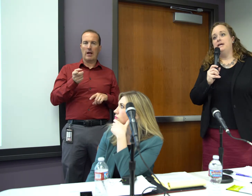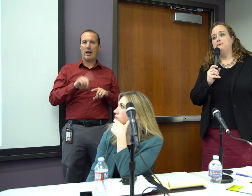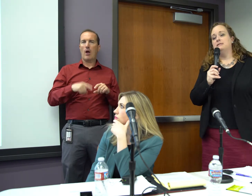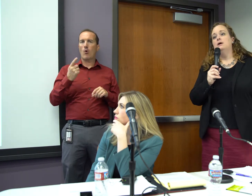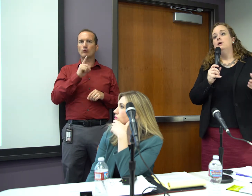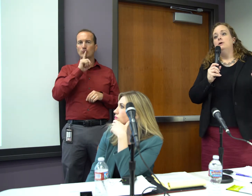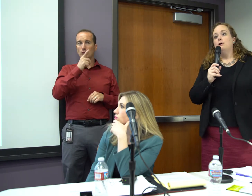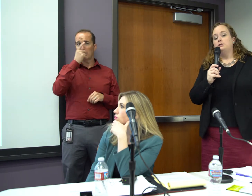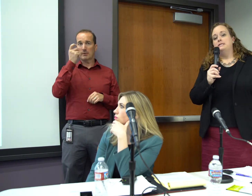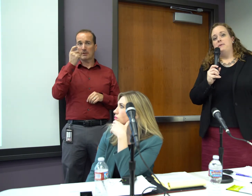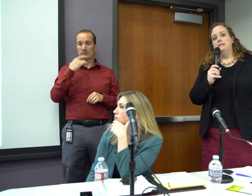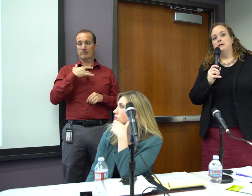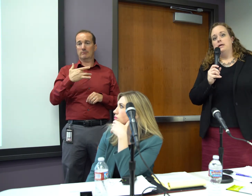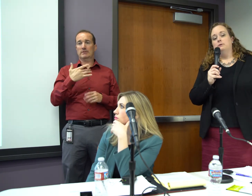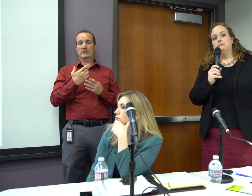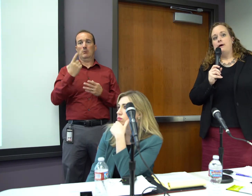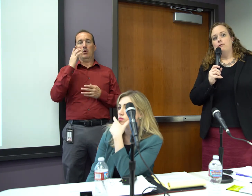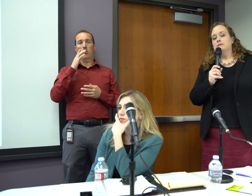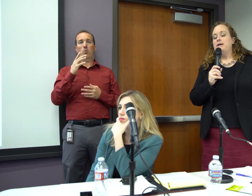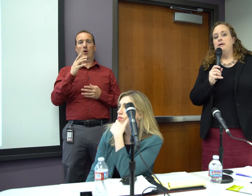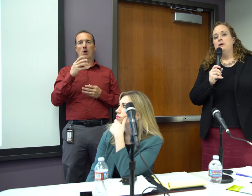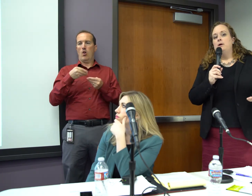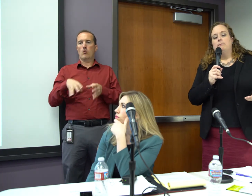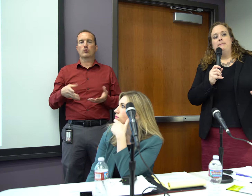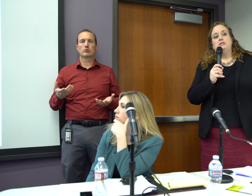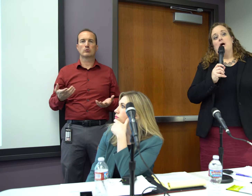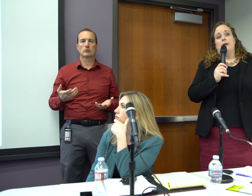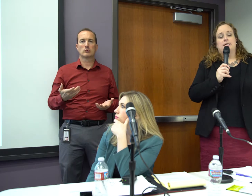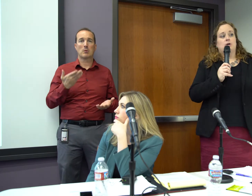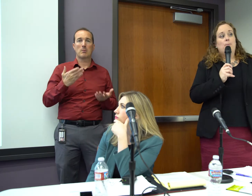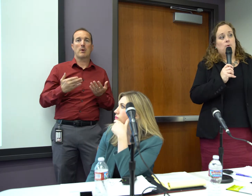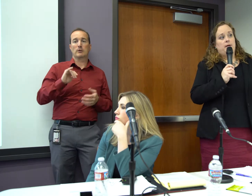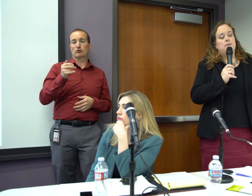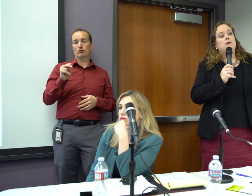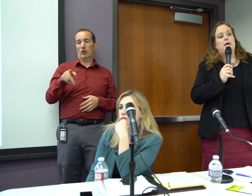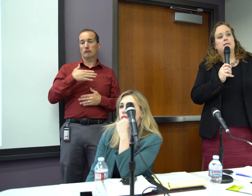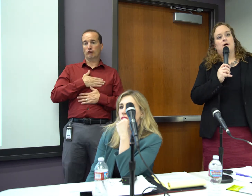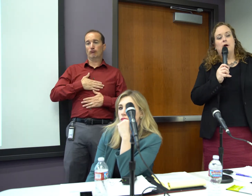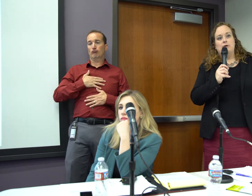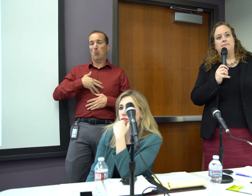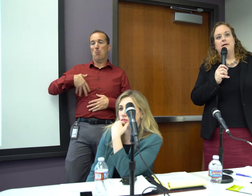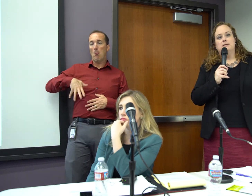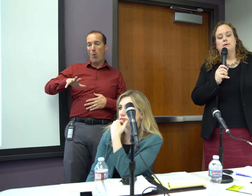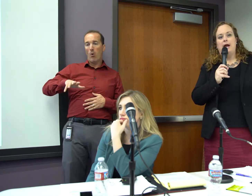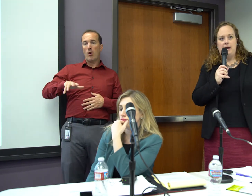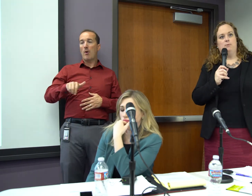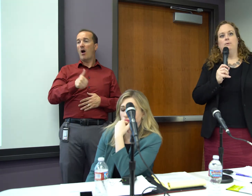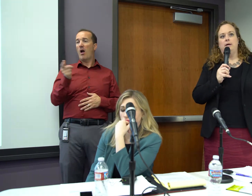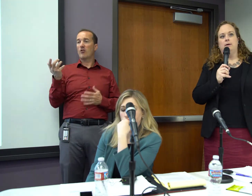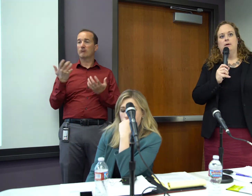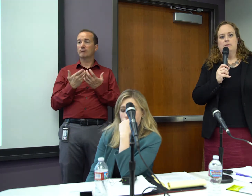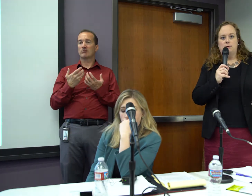always be the case, because usually somebody's gonna like lose out, because maybe John likes to go bowling and his other housemates